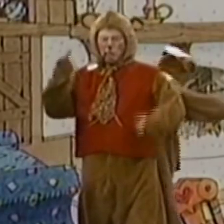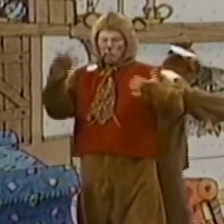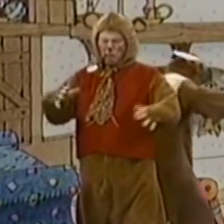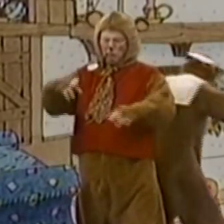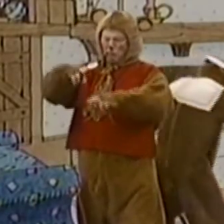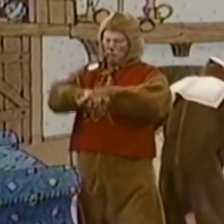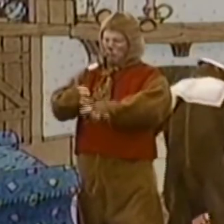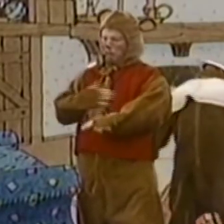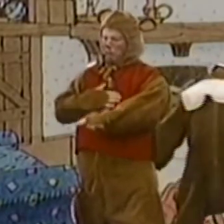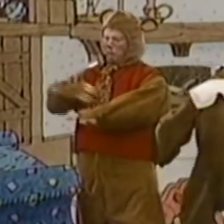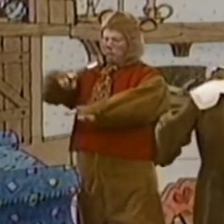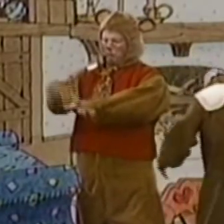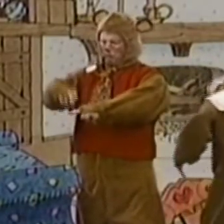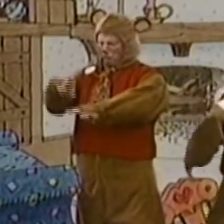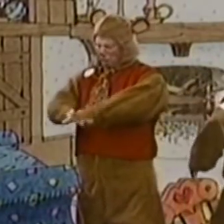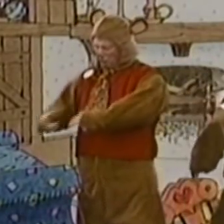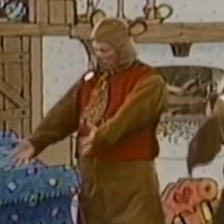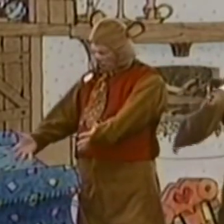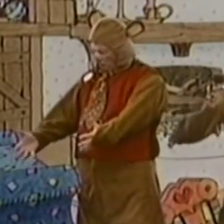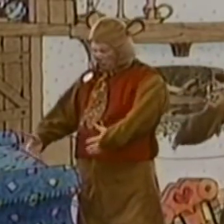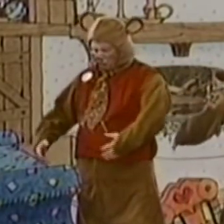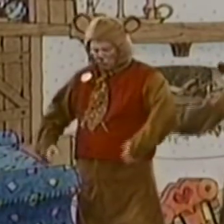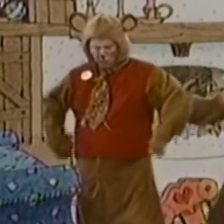Somebody has been sitting in my chair, said Papa Bear.